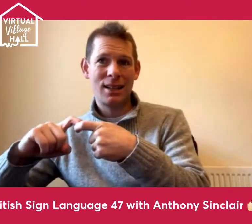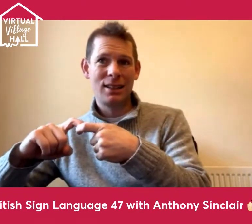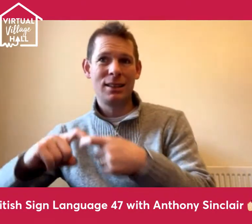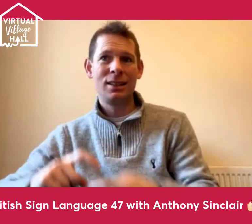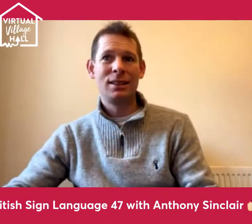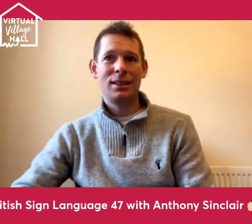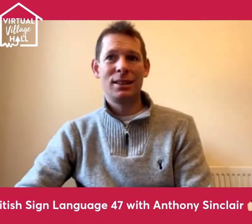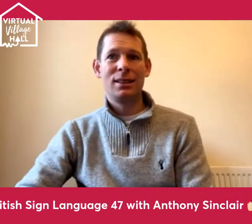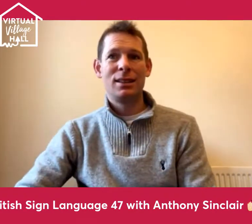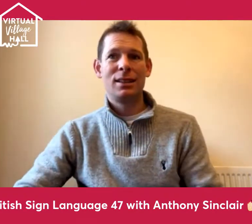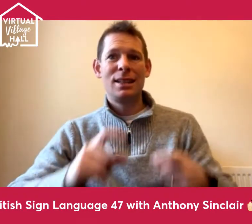And caravan.